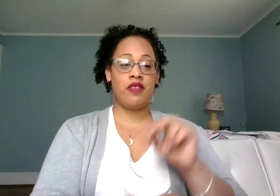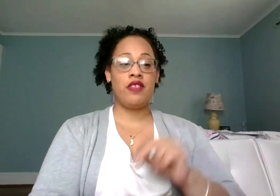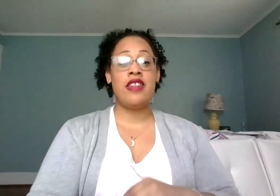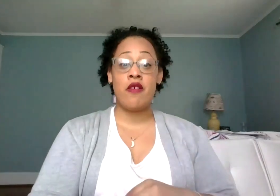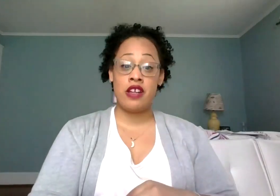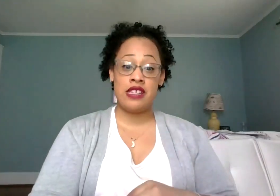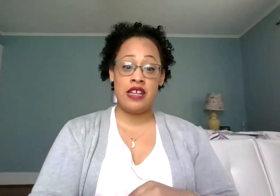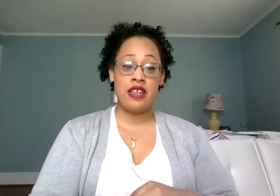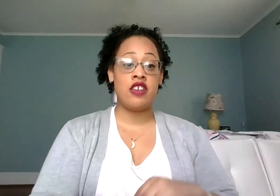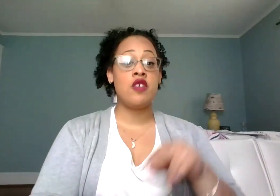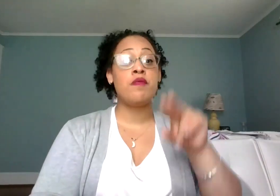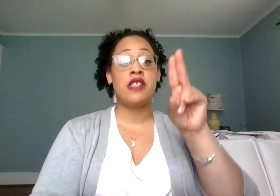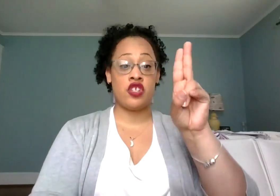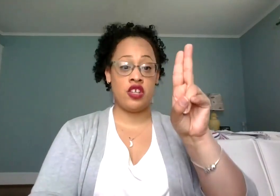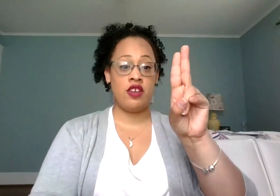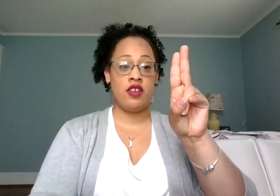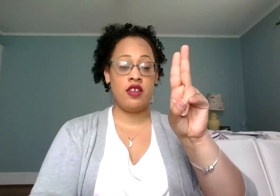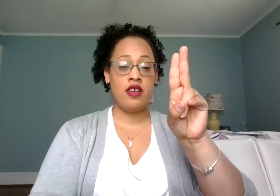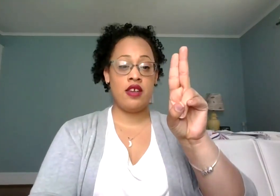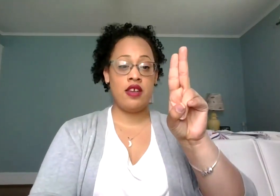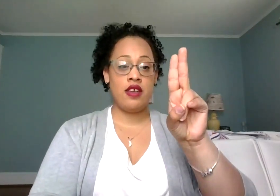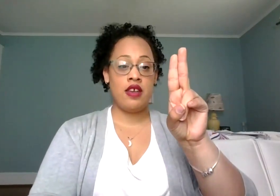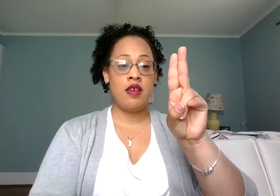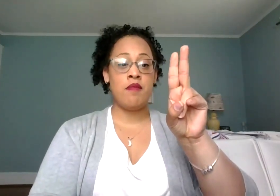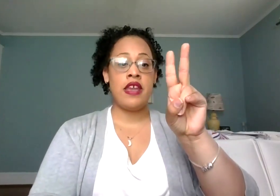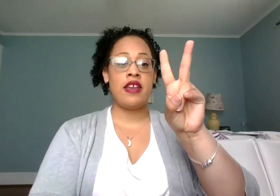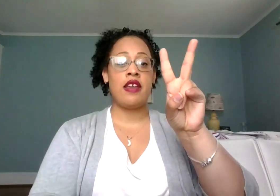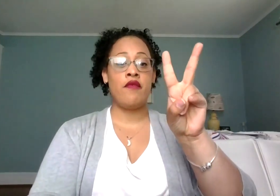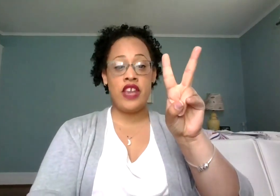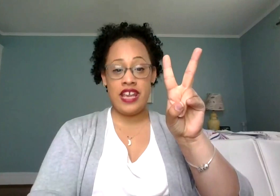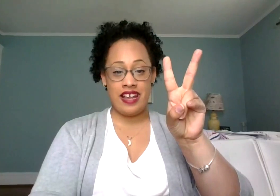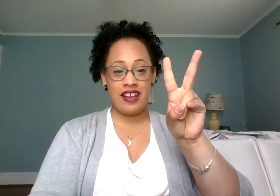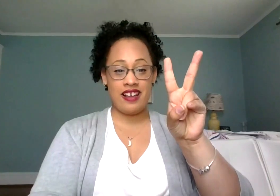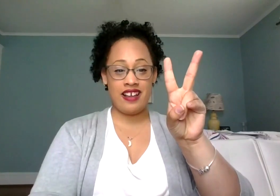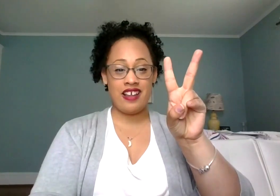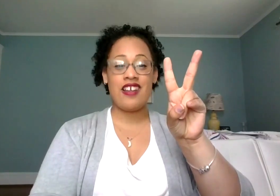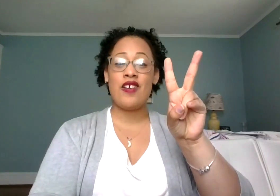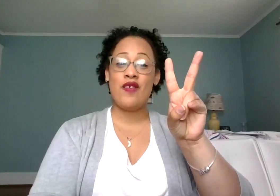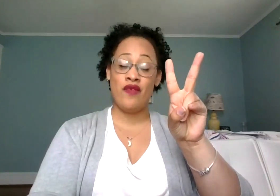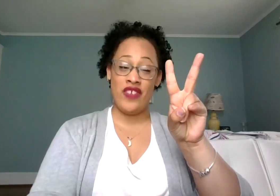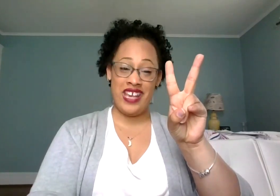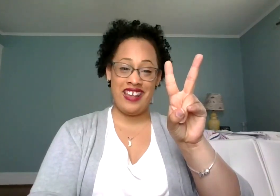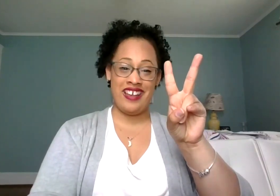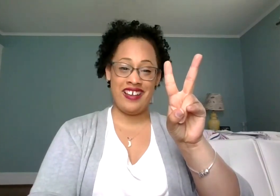Now we're going to take that U position and make a V. V.